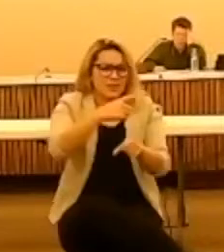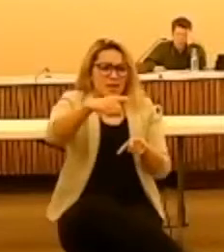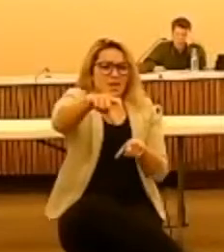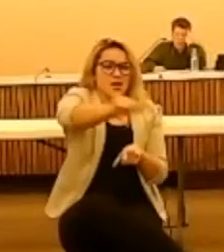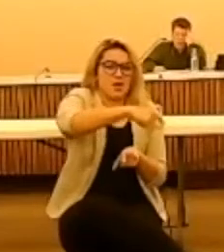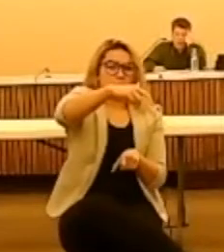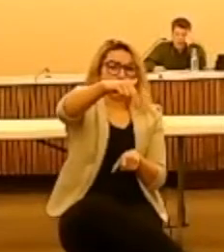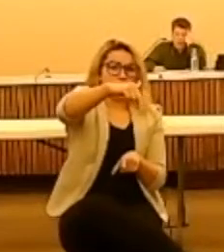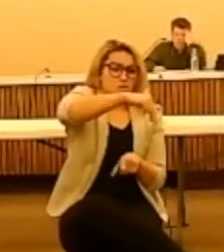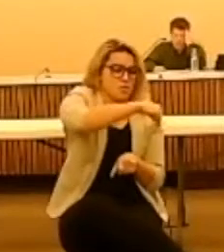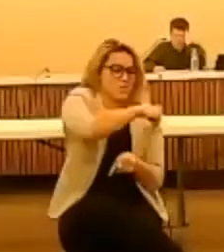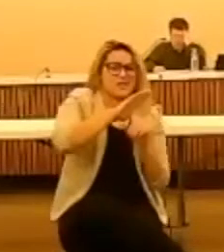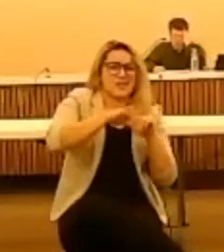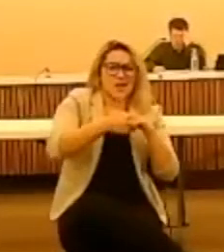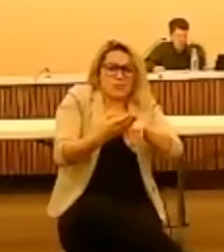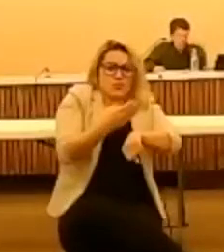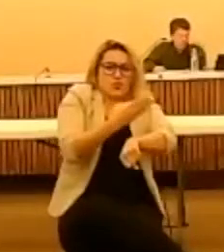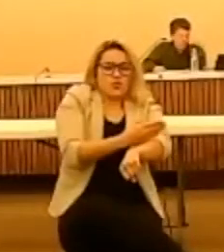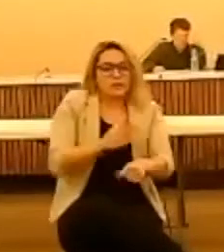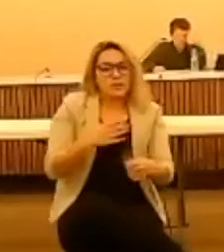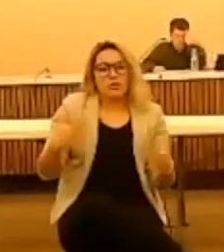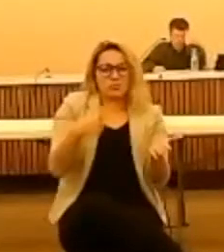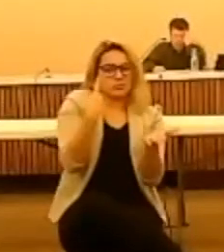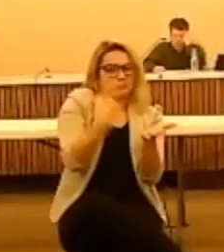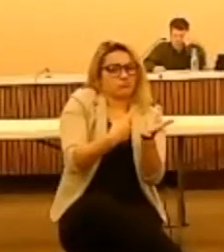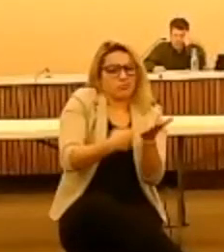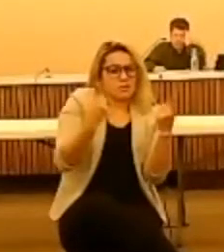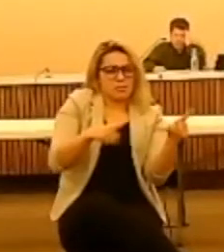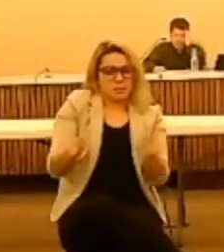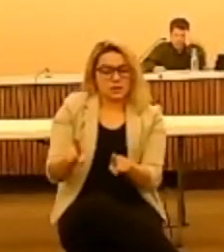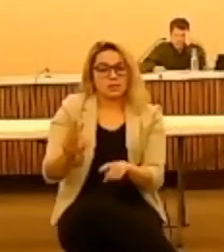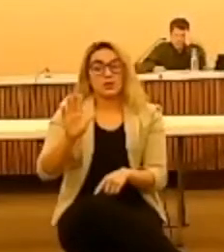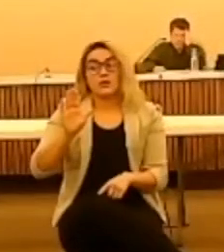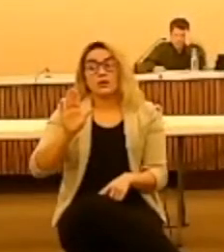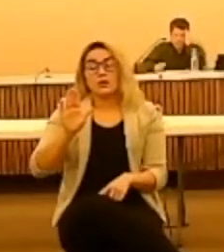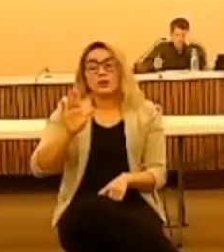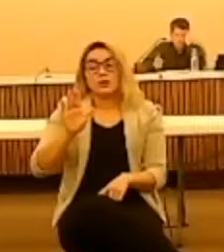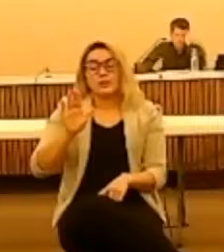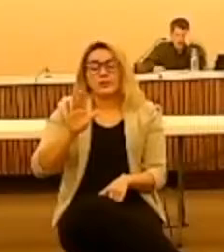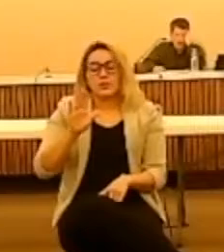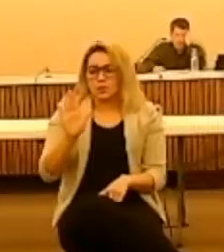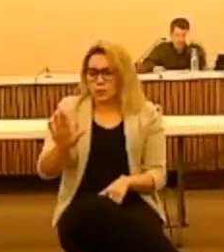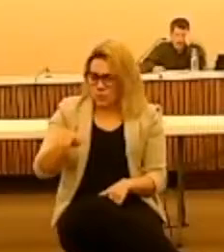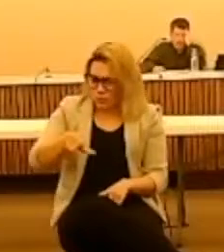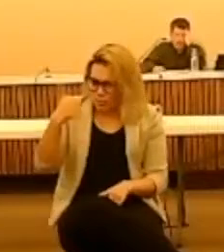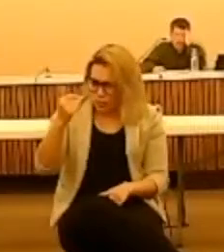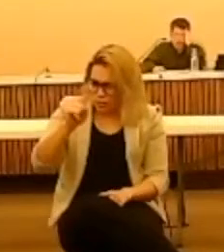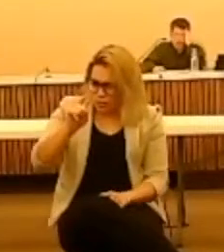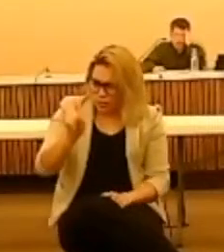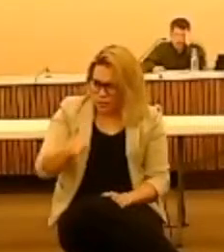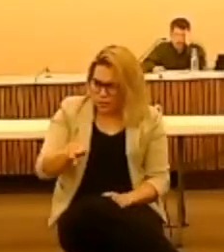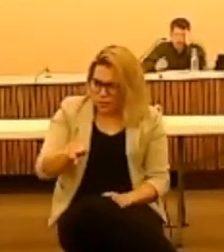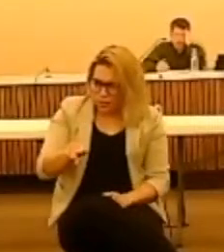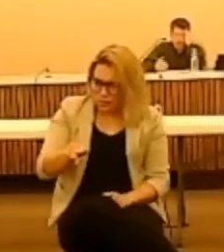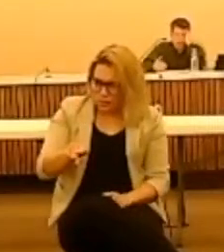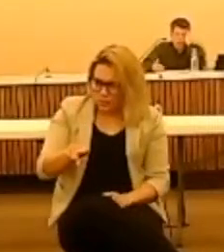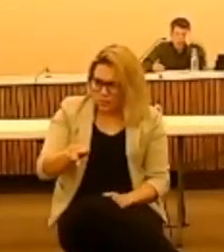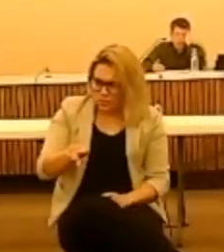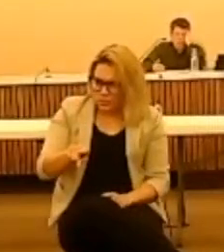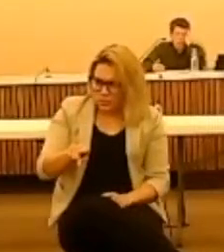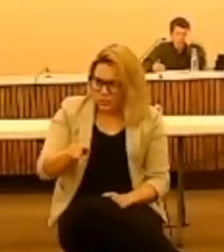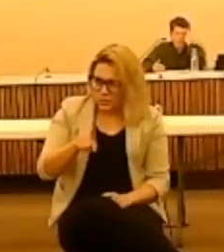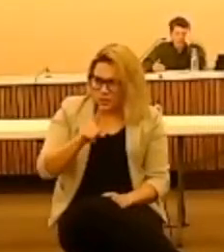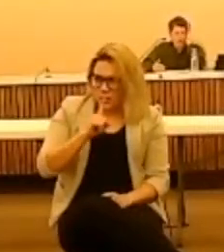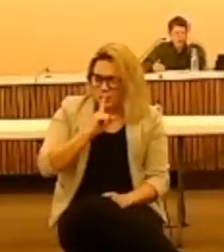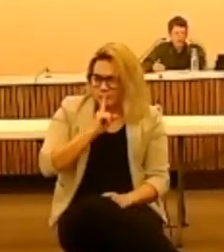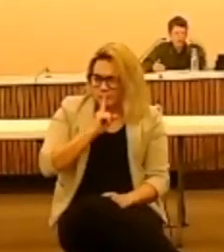way. In terms of your other question, I'm not sure, I mean, you're across the